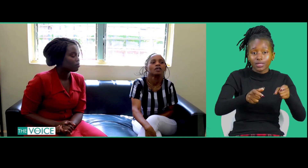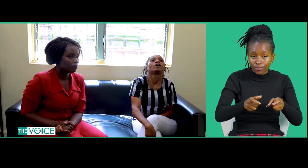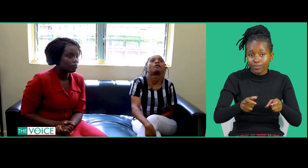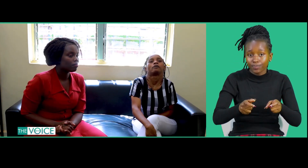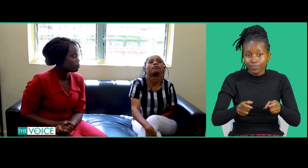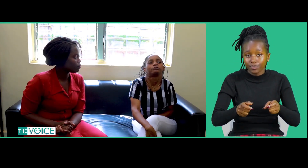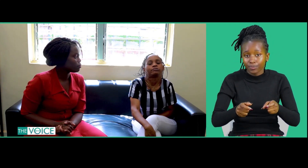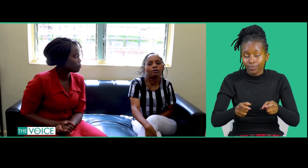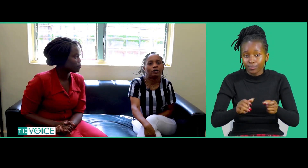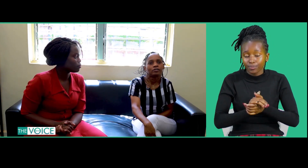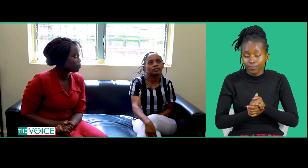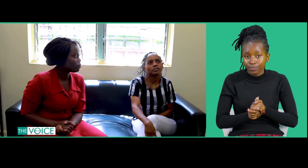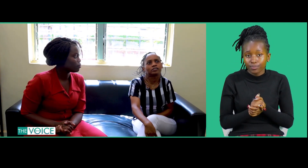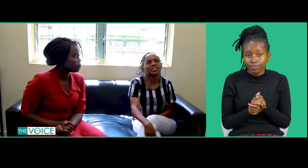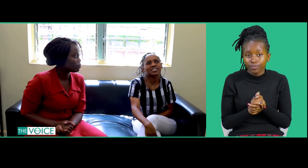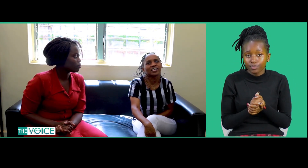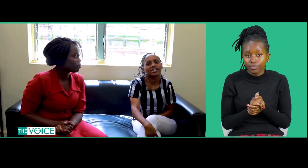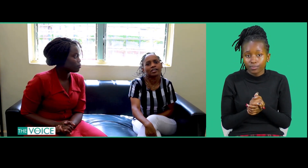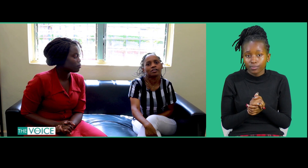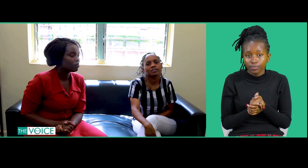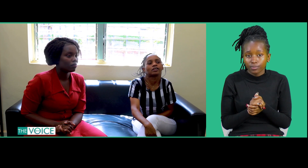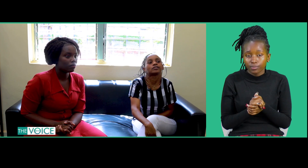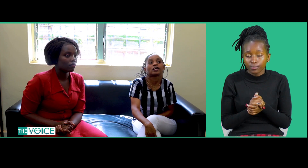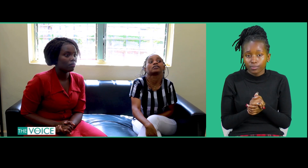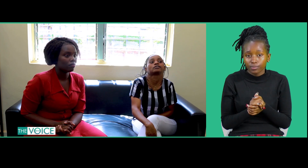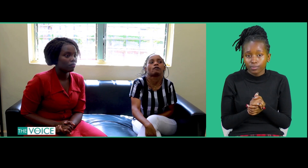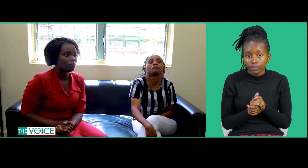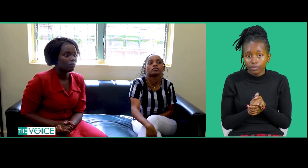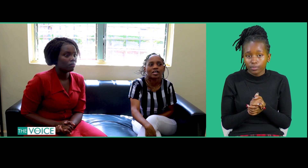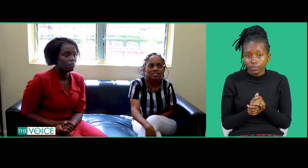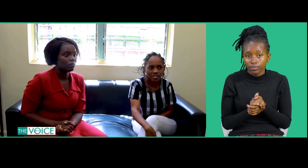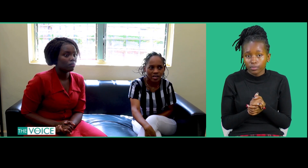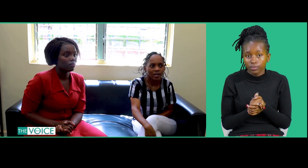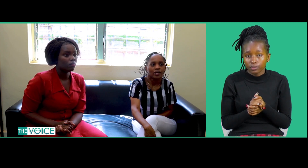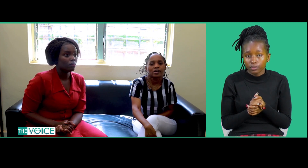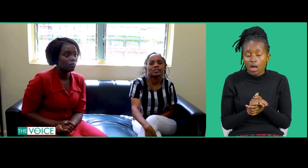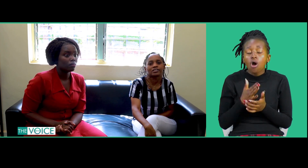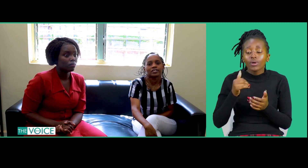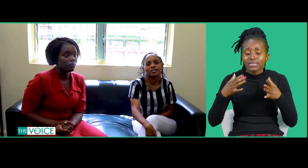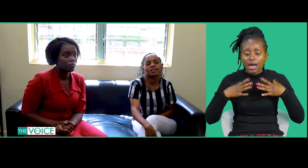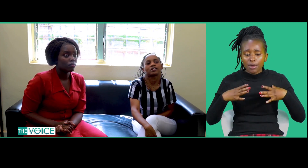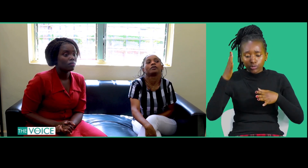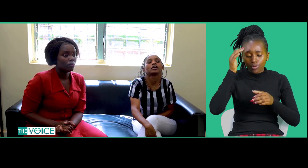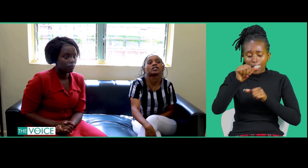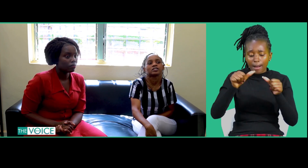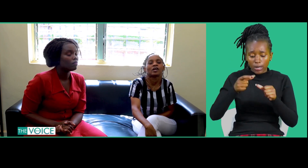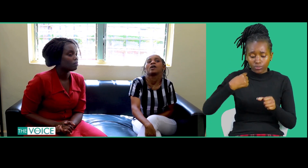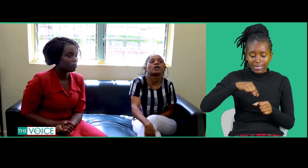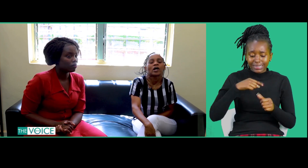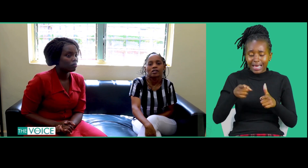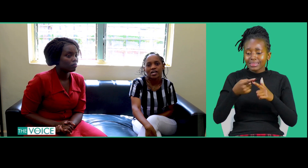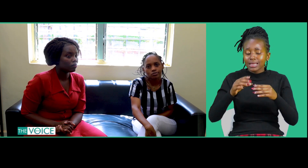started, of just letting the society know about us and creating that